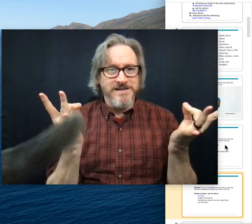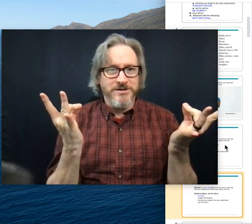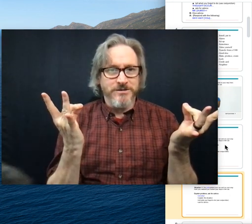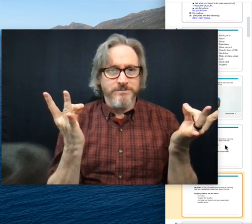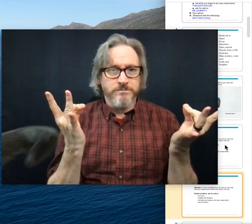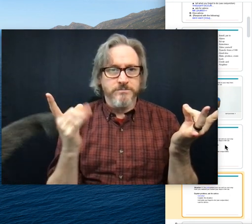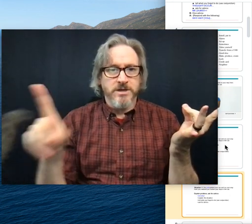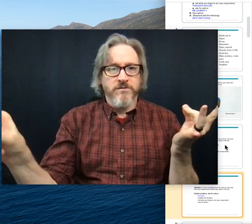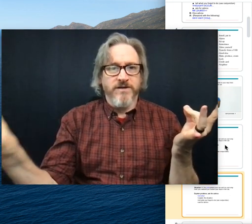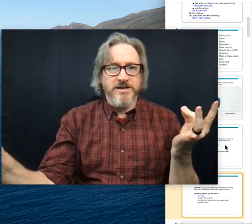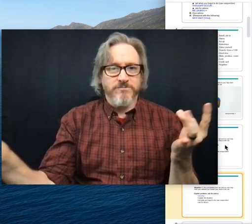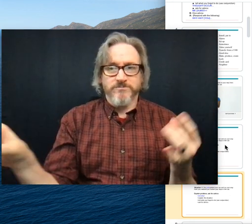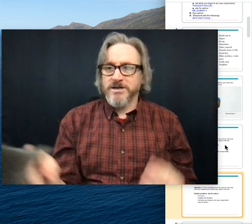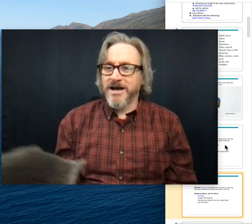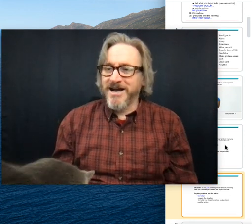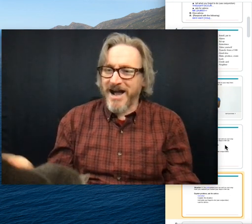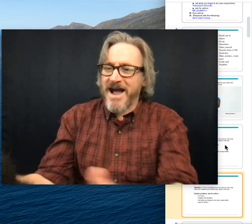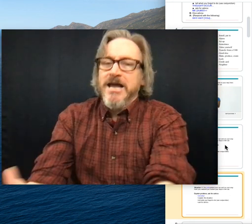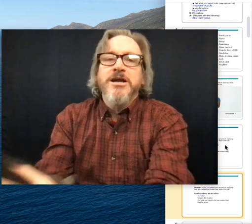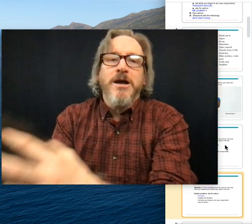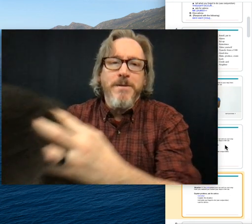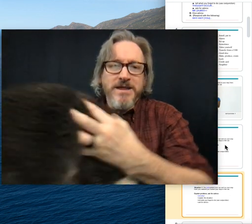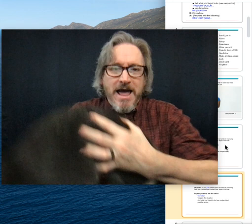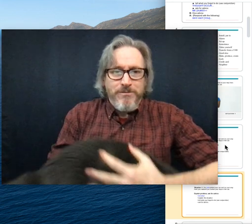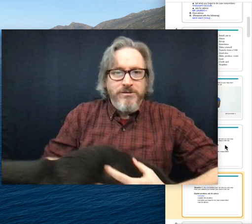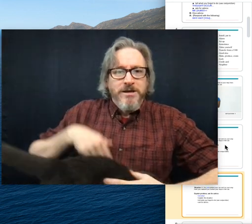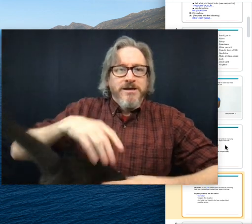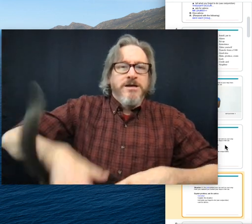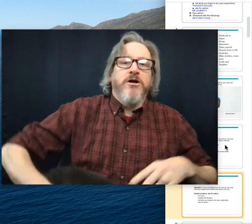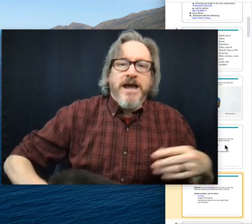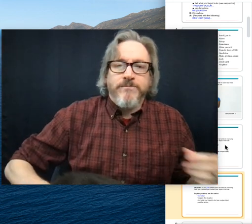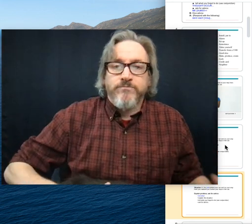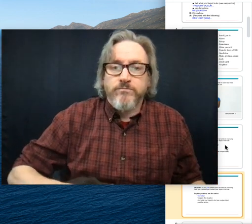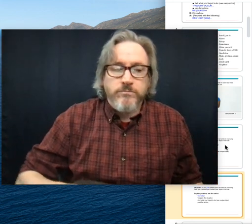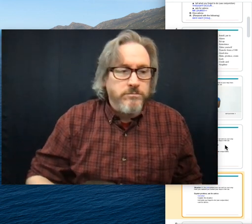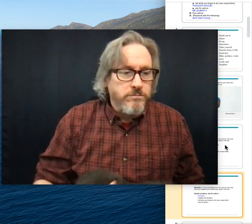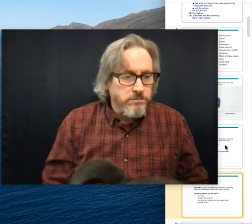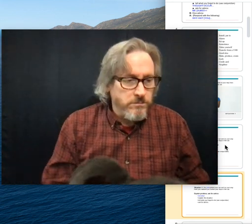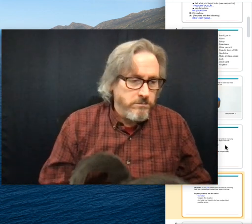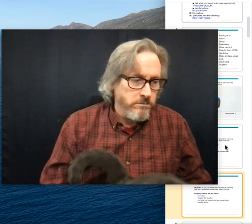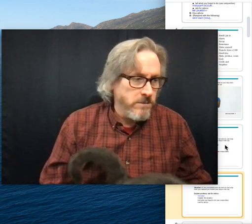Find my center. Find it. Hi, come on my lap. Okay.